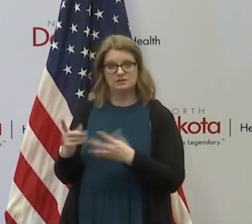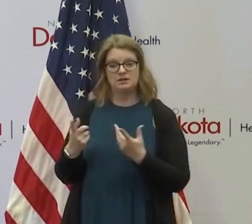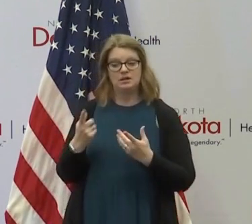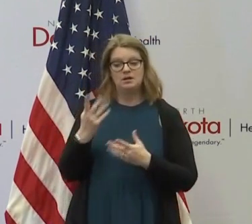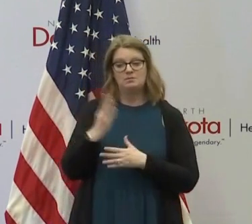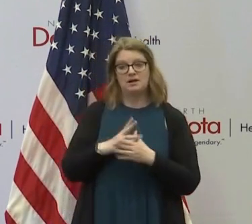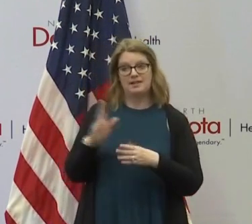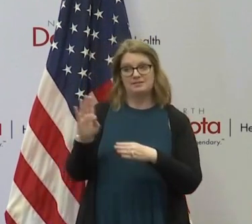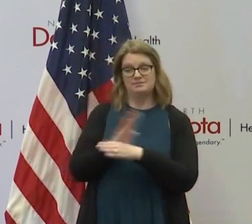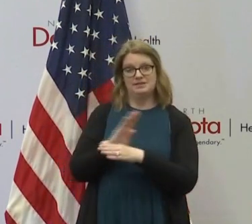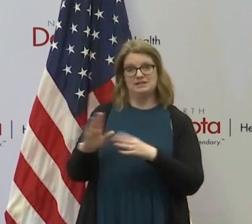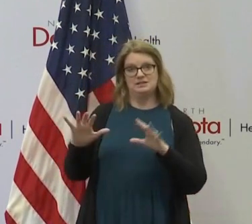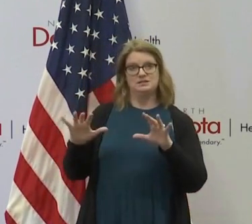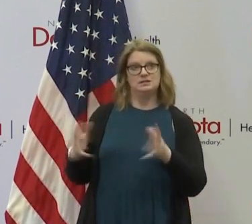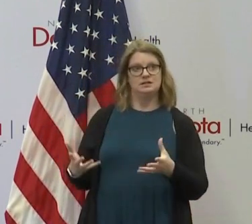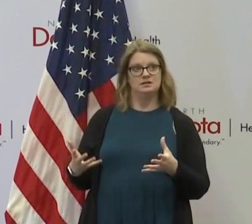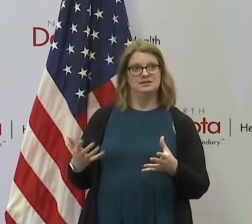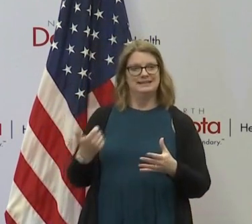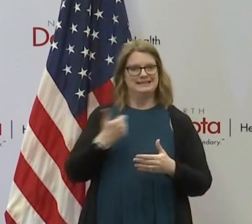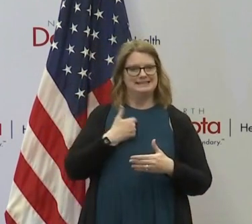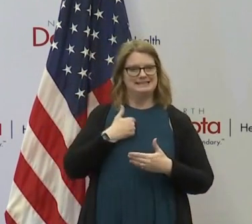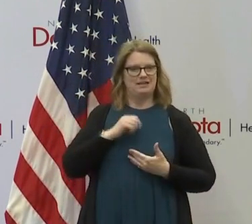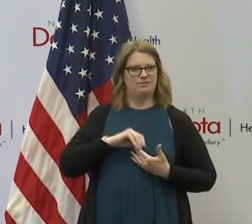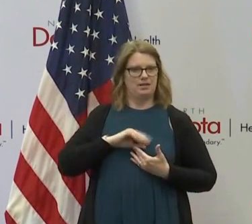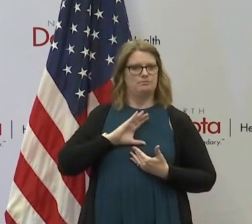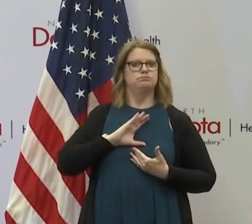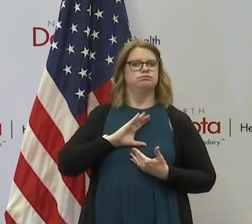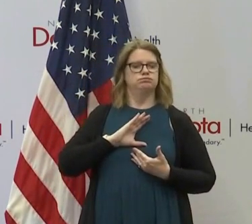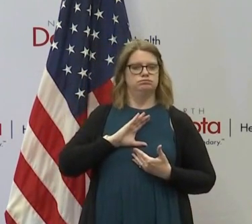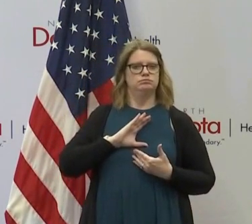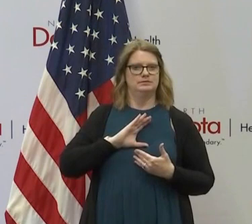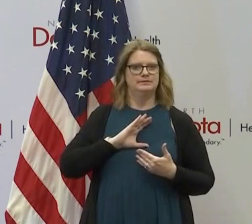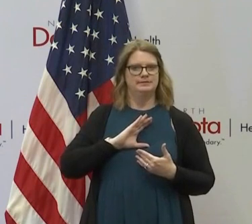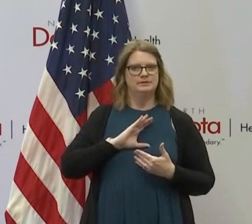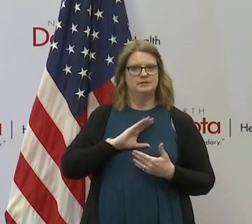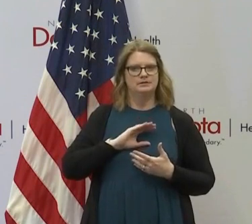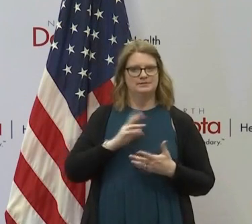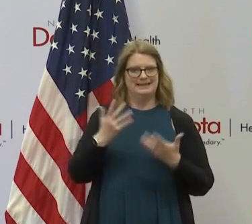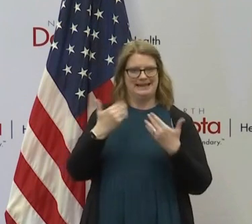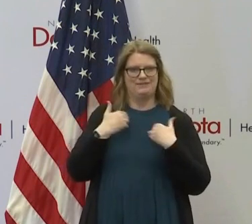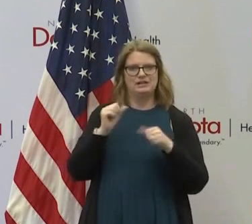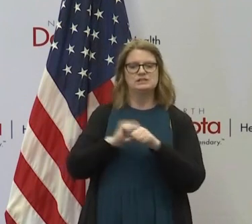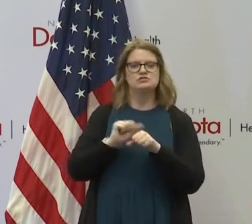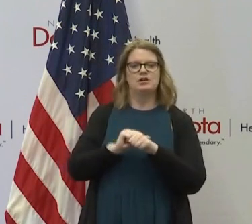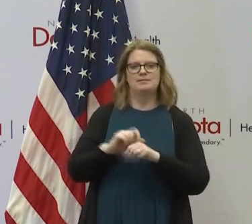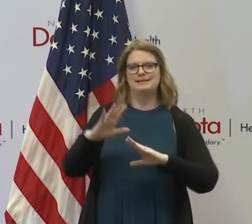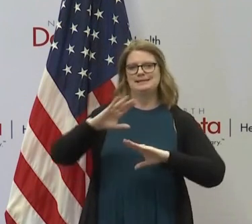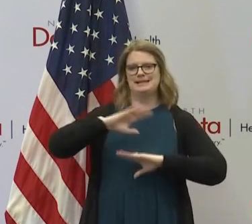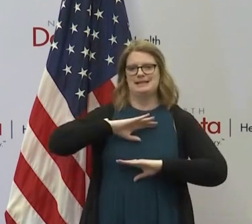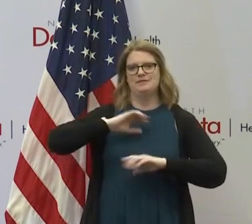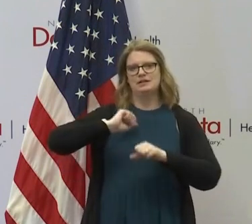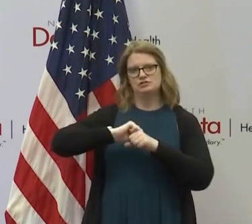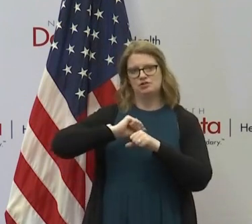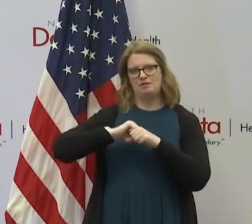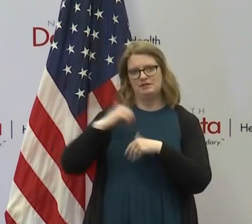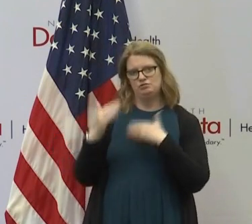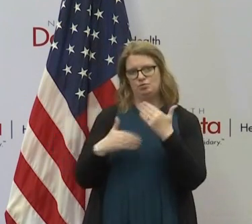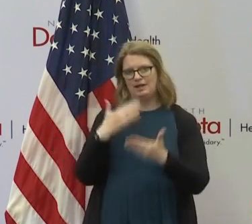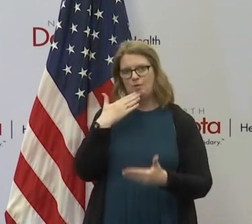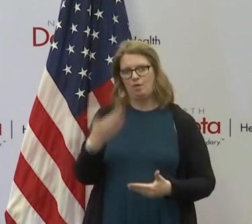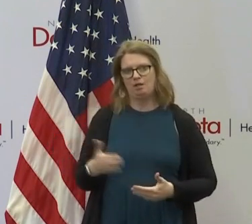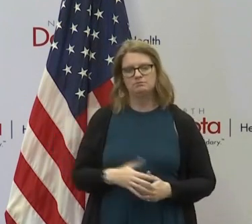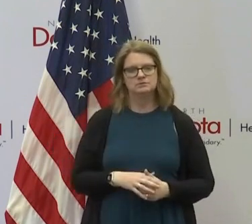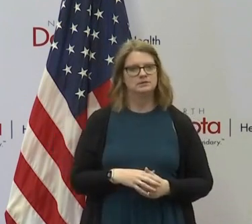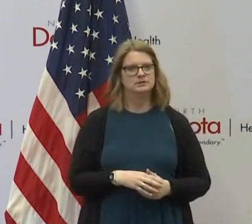is the self-esteem that comes from having a job and the satisfaction of a job and doing it well. And we